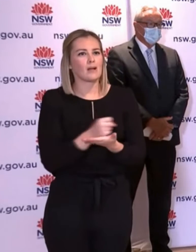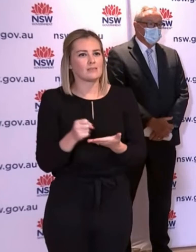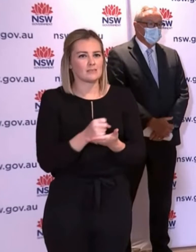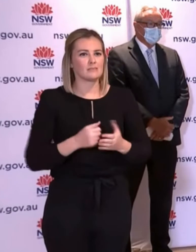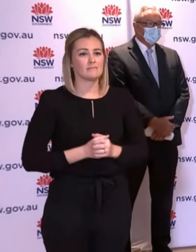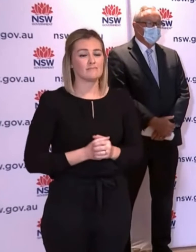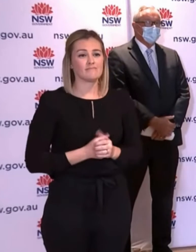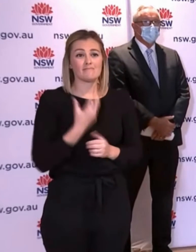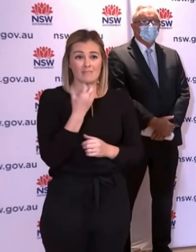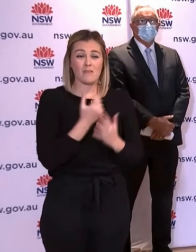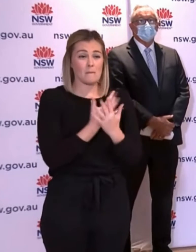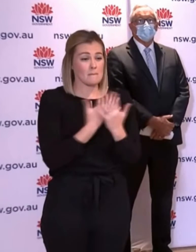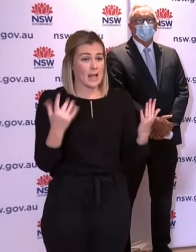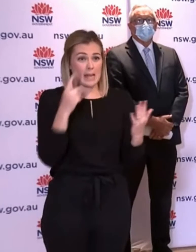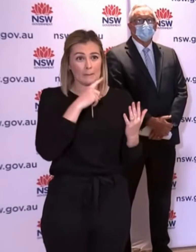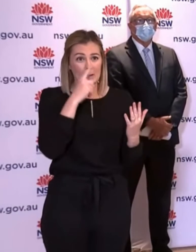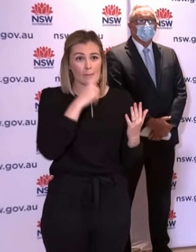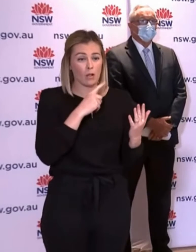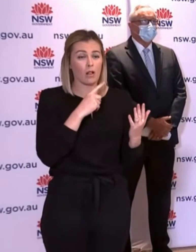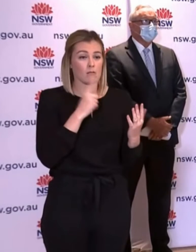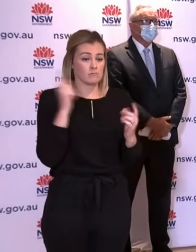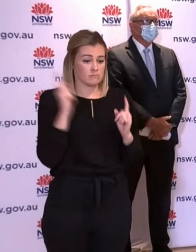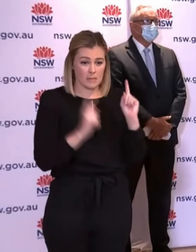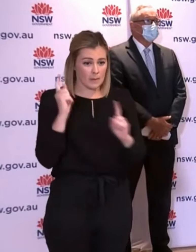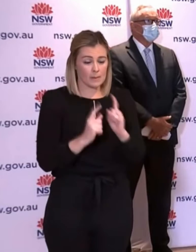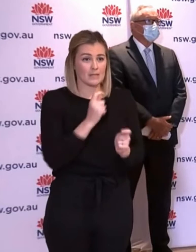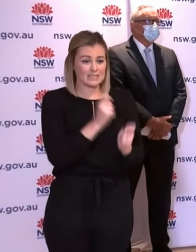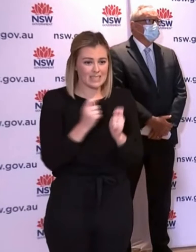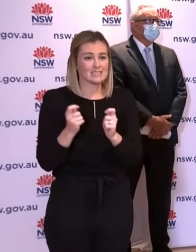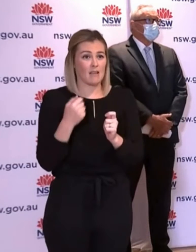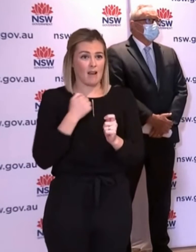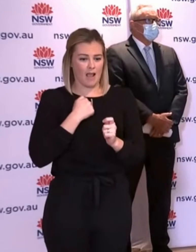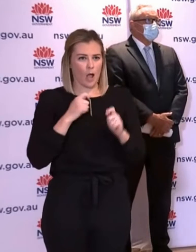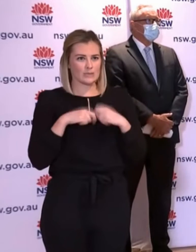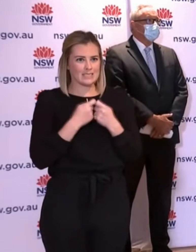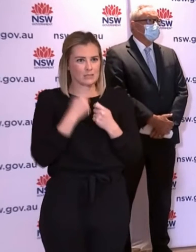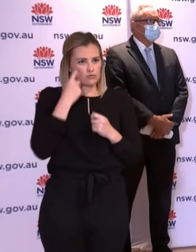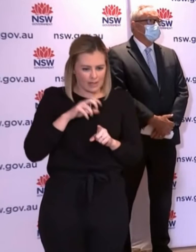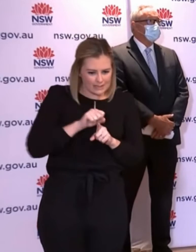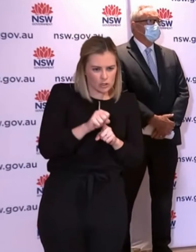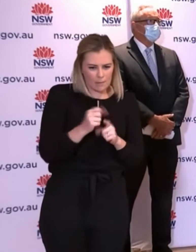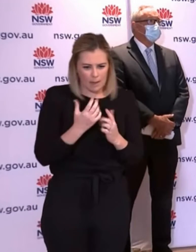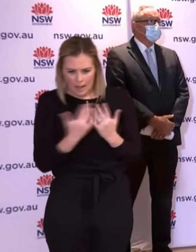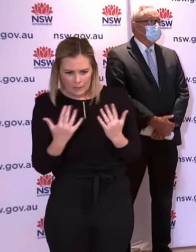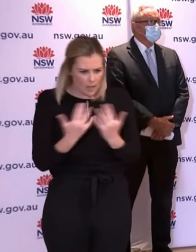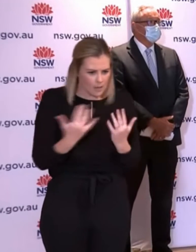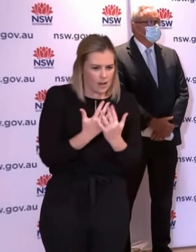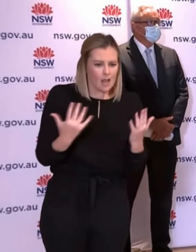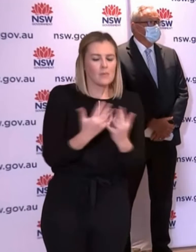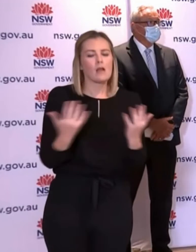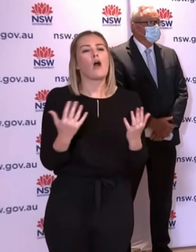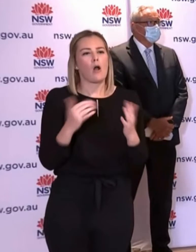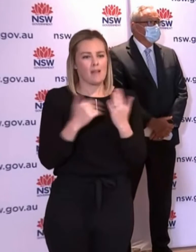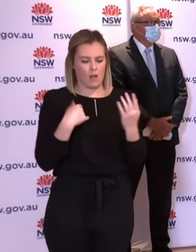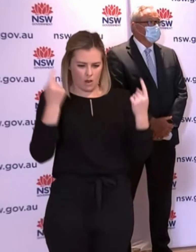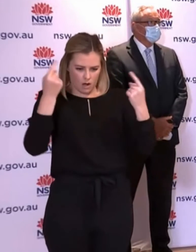coming forward for testing, and so our teams have been working to catch up on that backlog of negative tests and getting